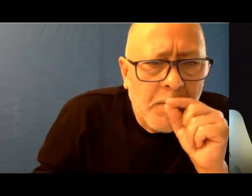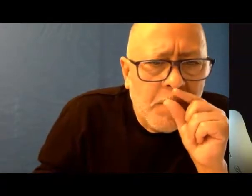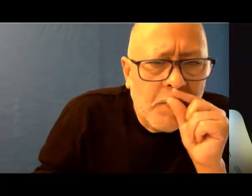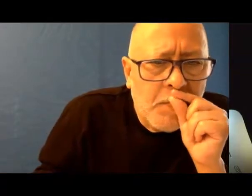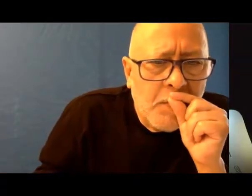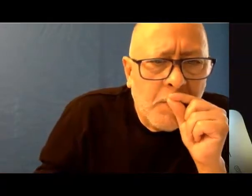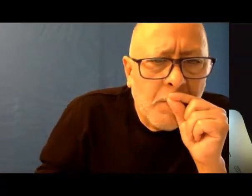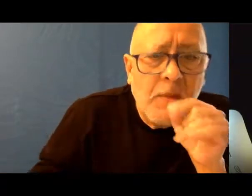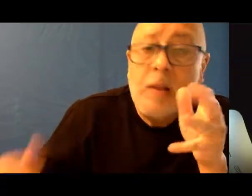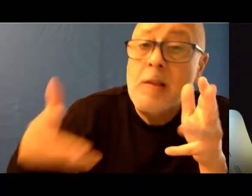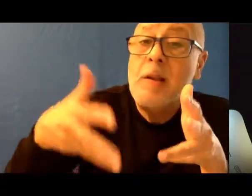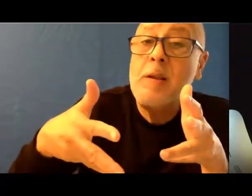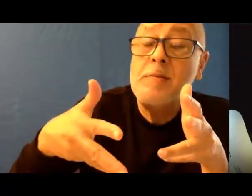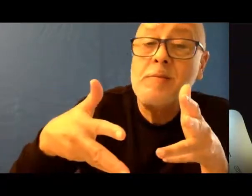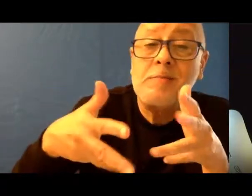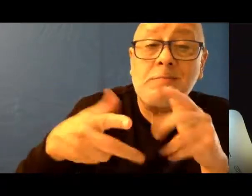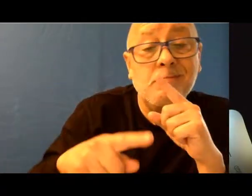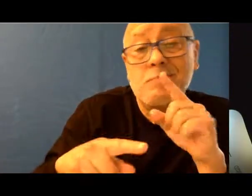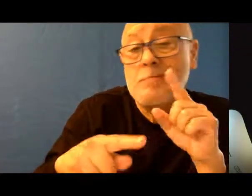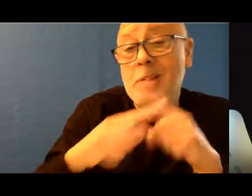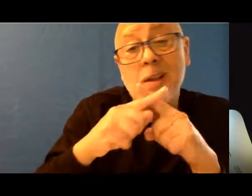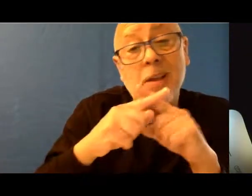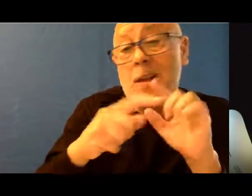So what's left? Just the x squared.